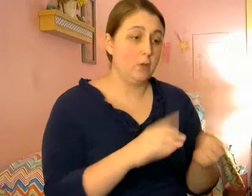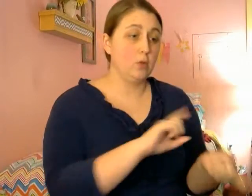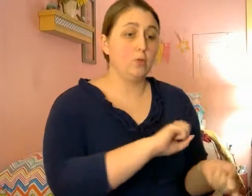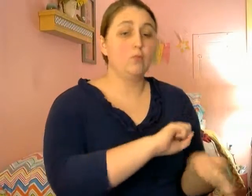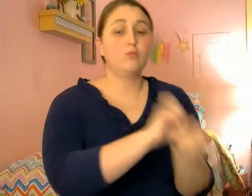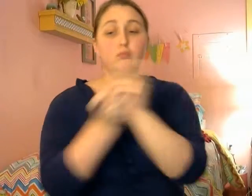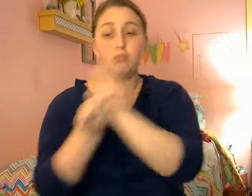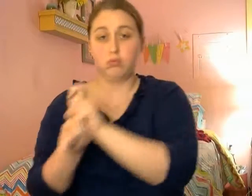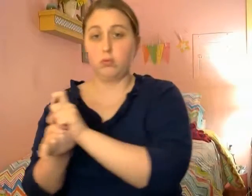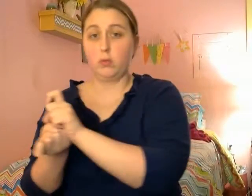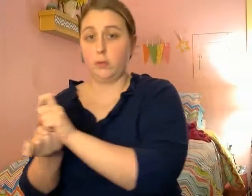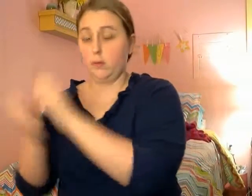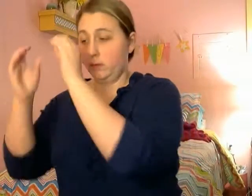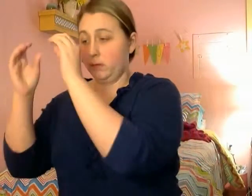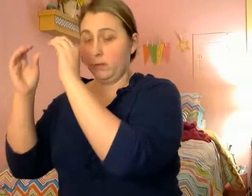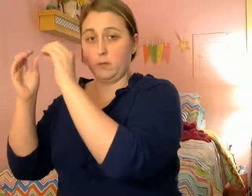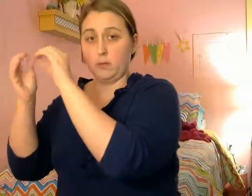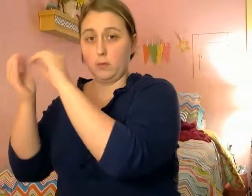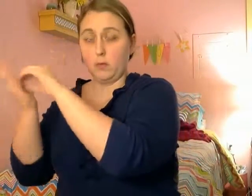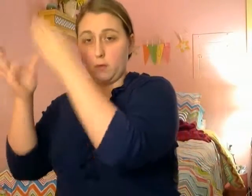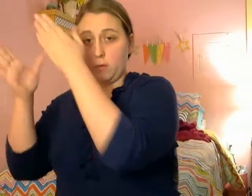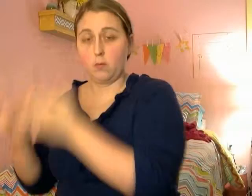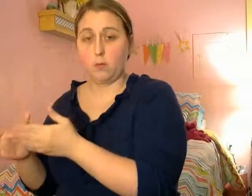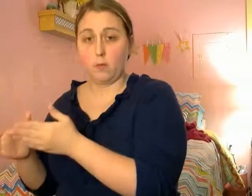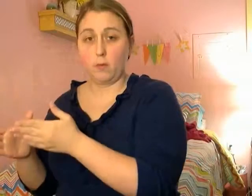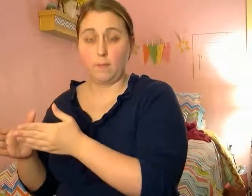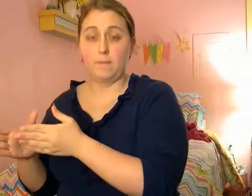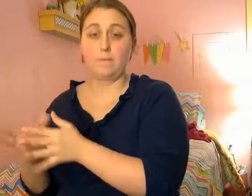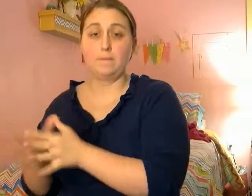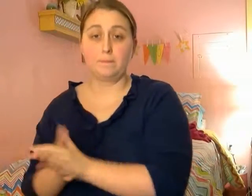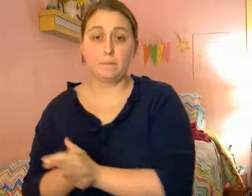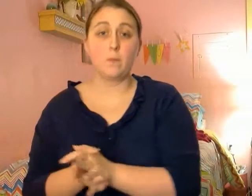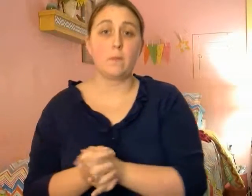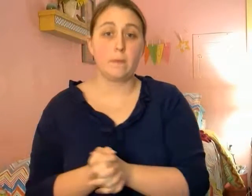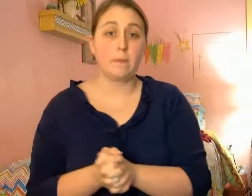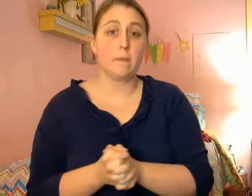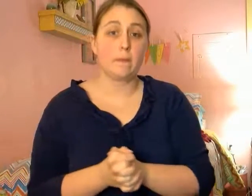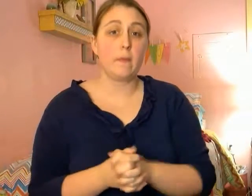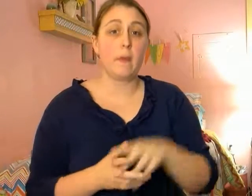students to have a sense of mastery of their learning and ultimately to be independent learners.